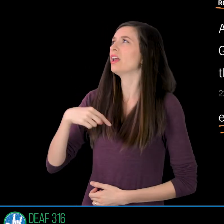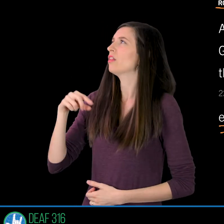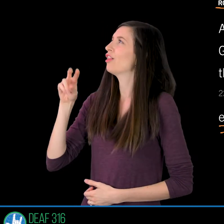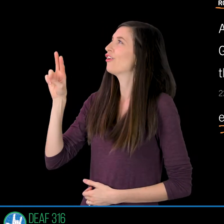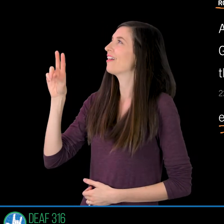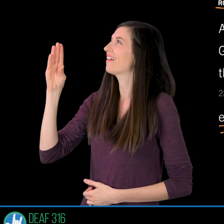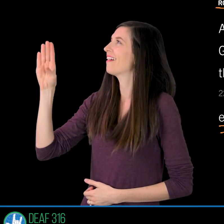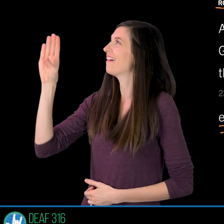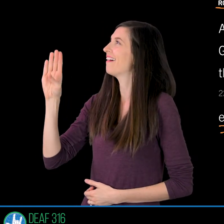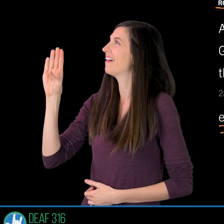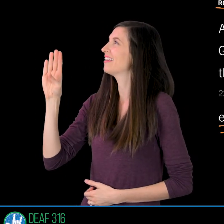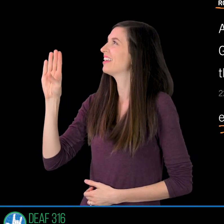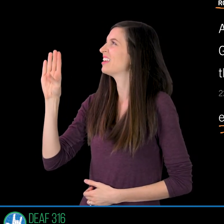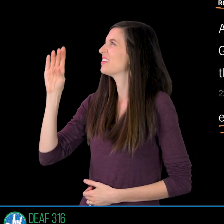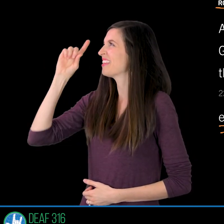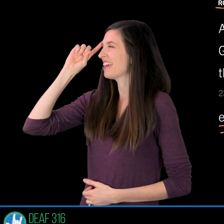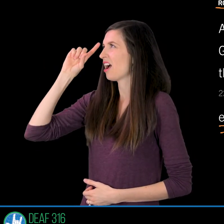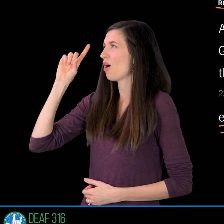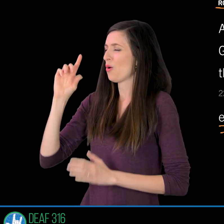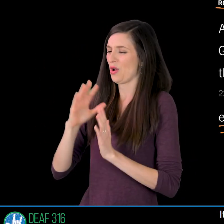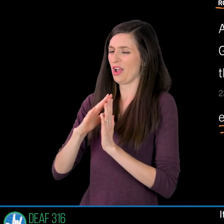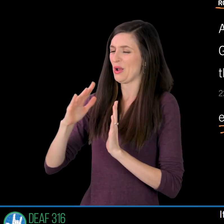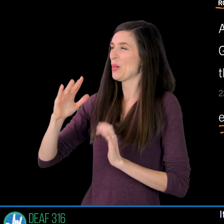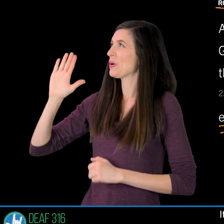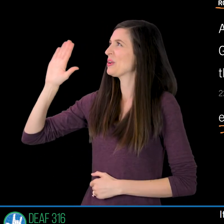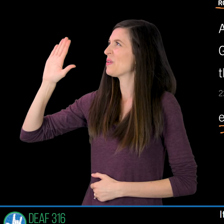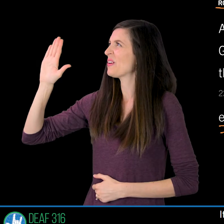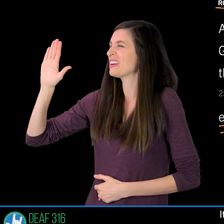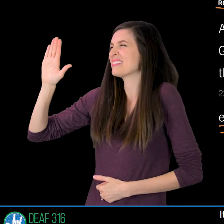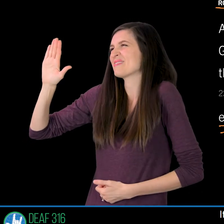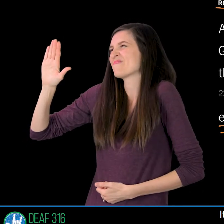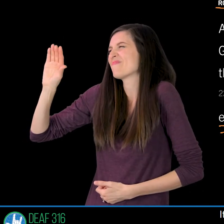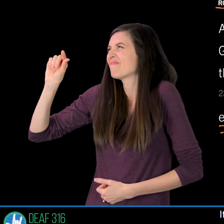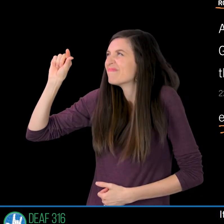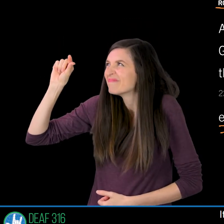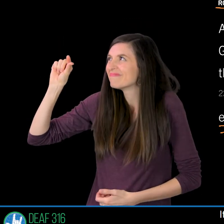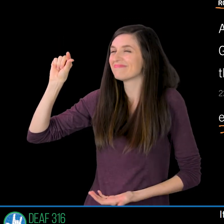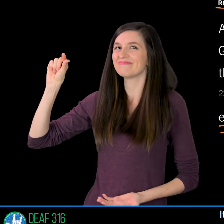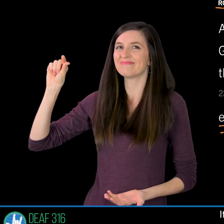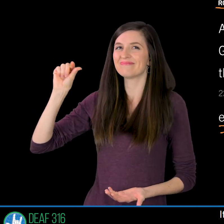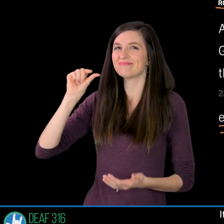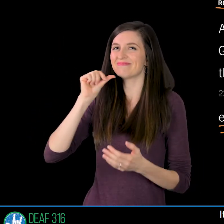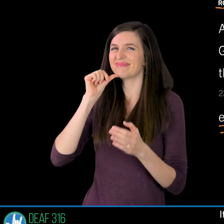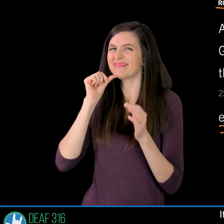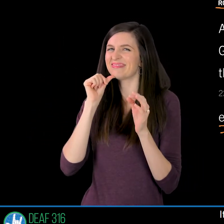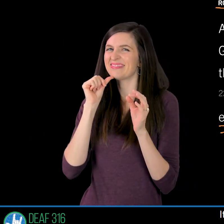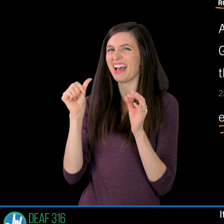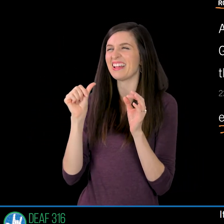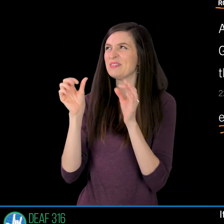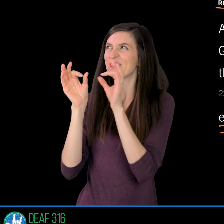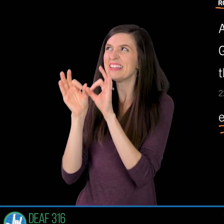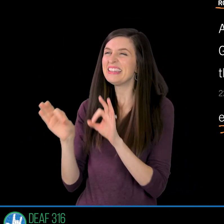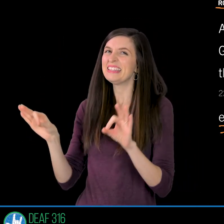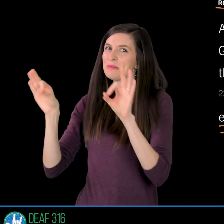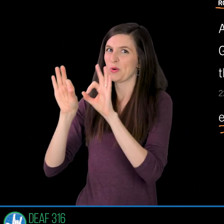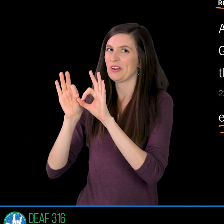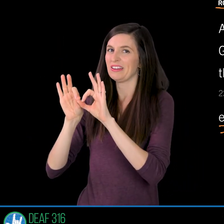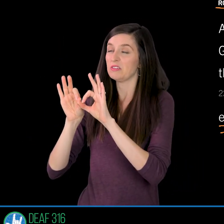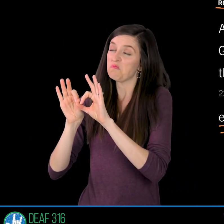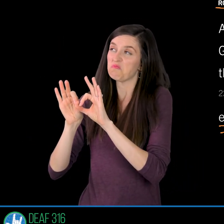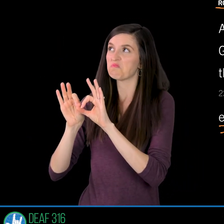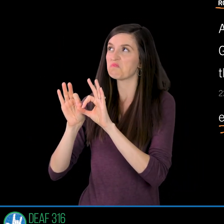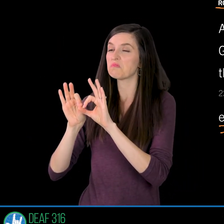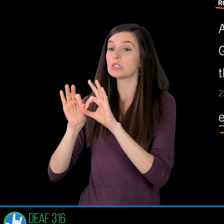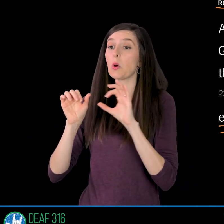treat the glory of God as marginal in our lives. It scarcely has any role to play in our lives,